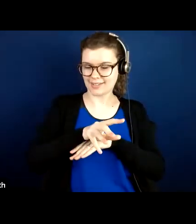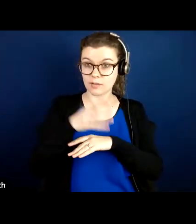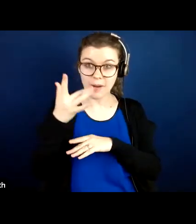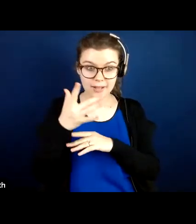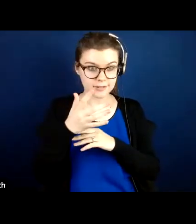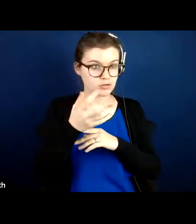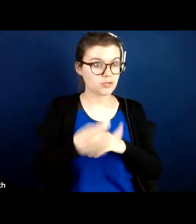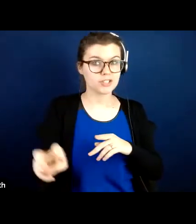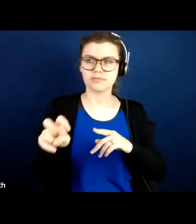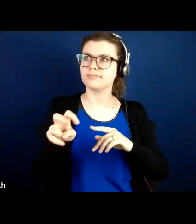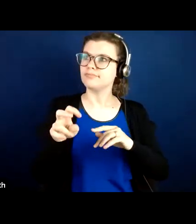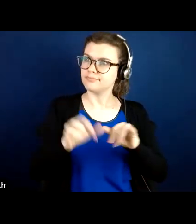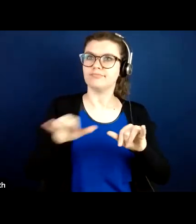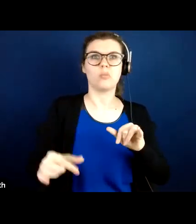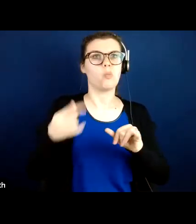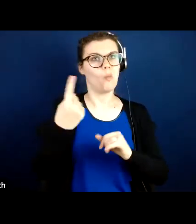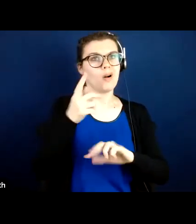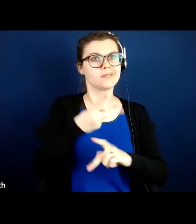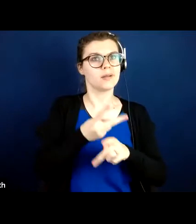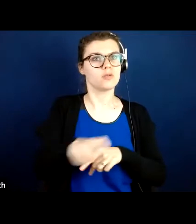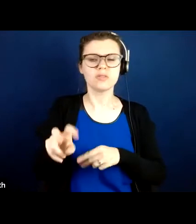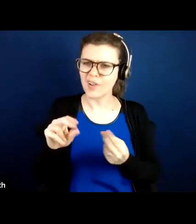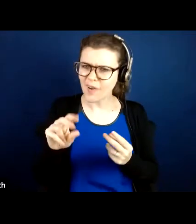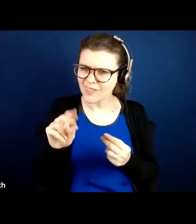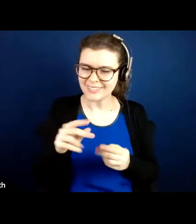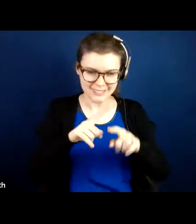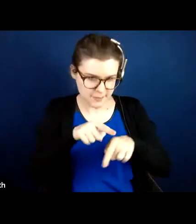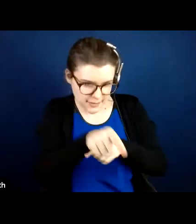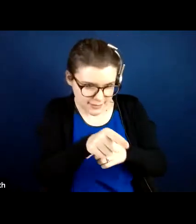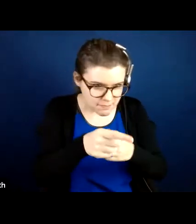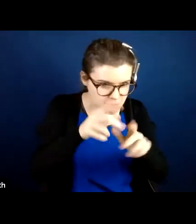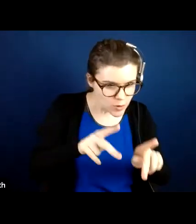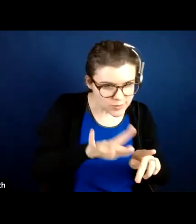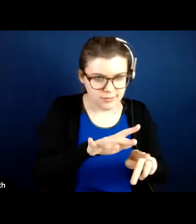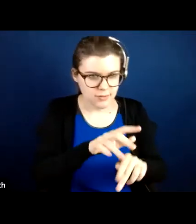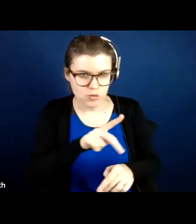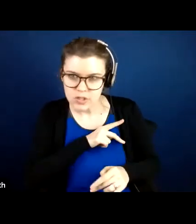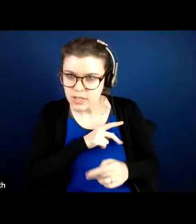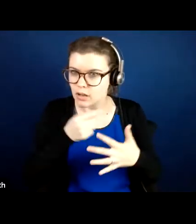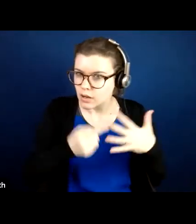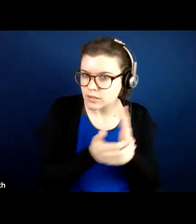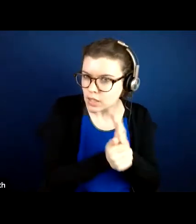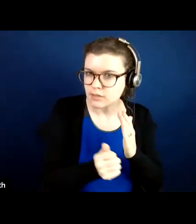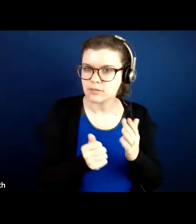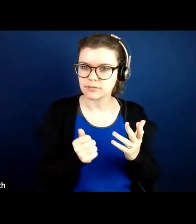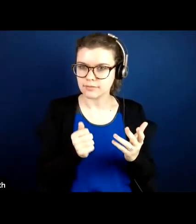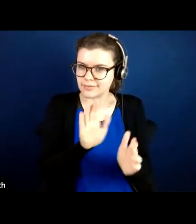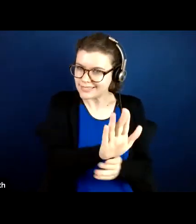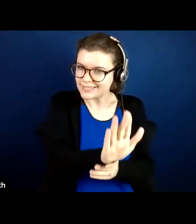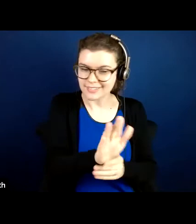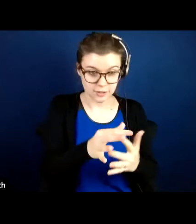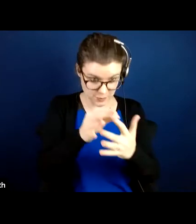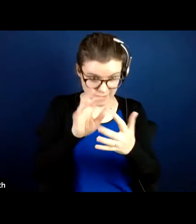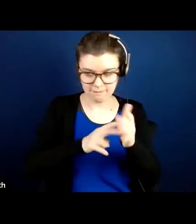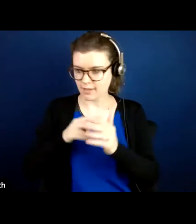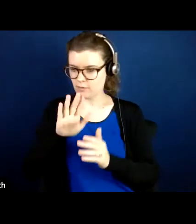different, because each person is different. So what someone wants to achieve living in the community